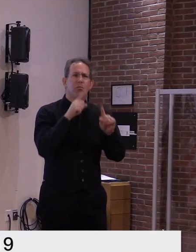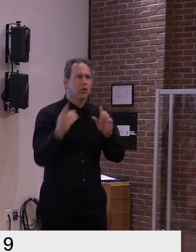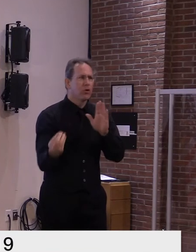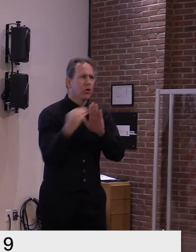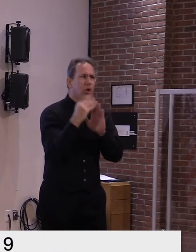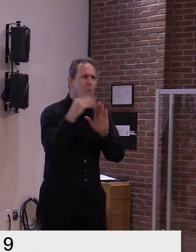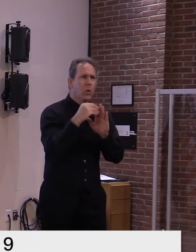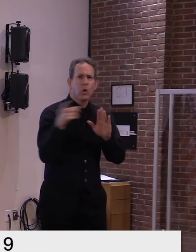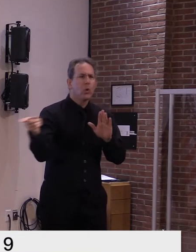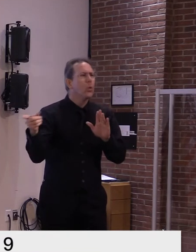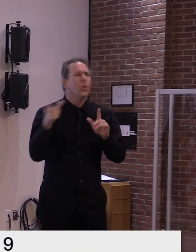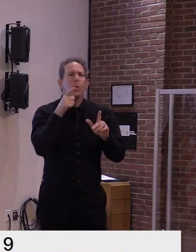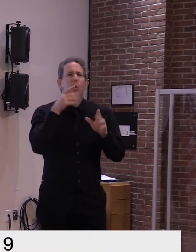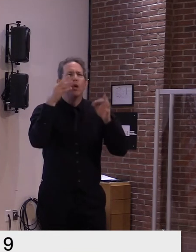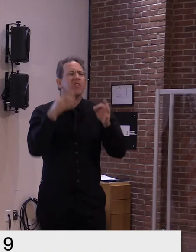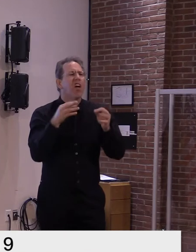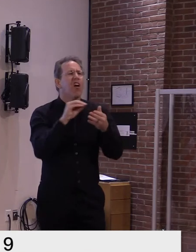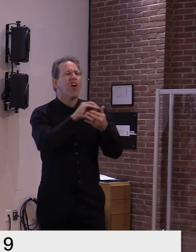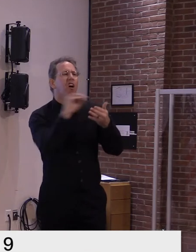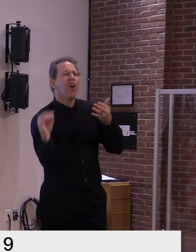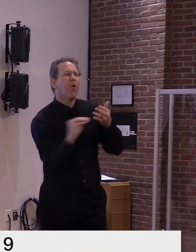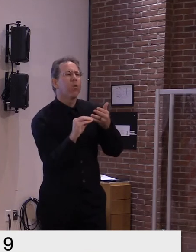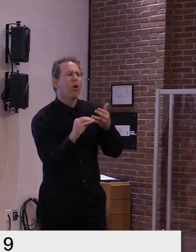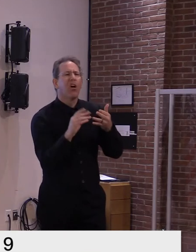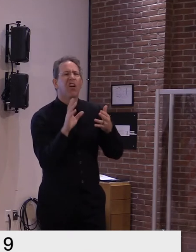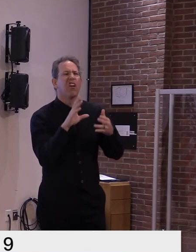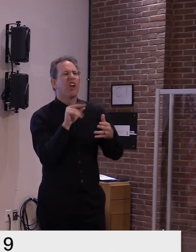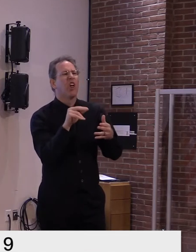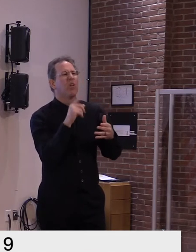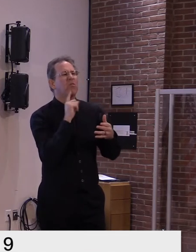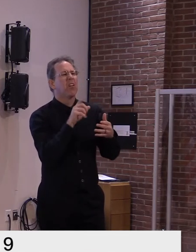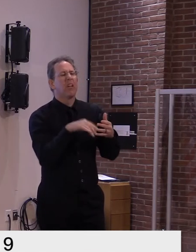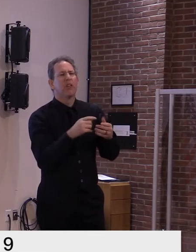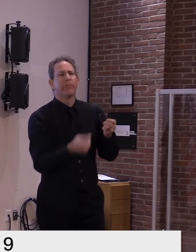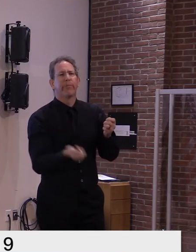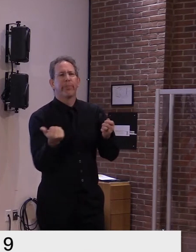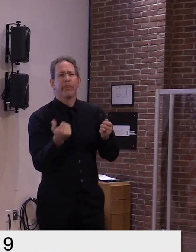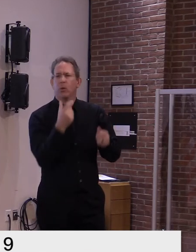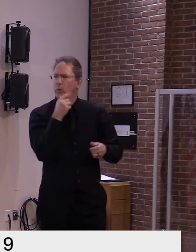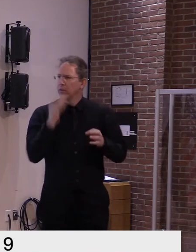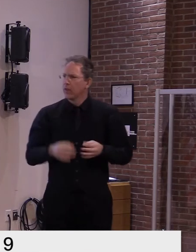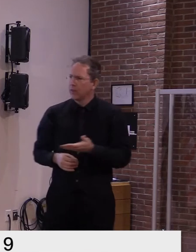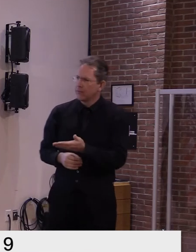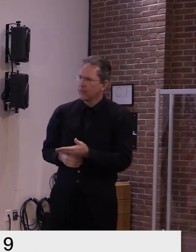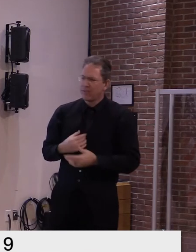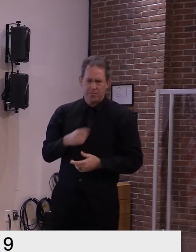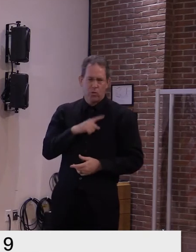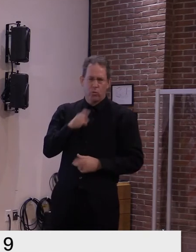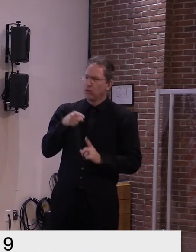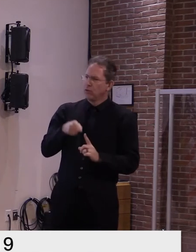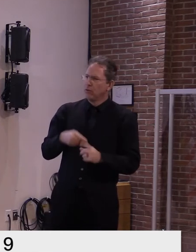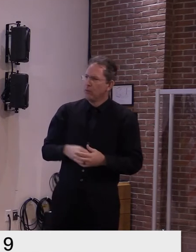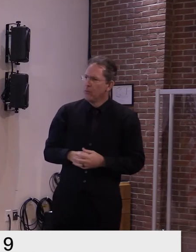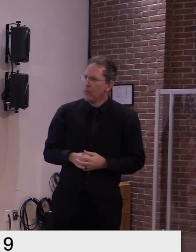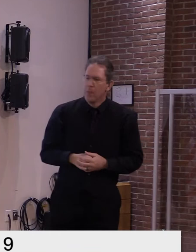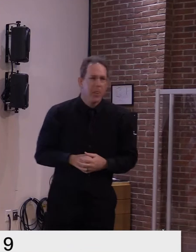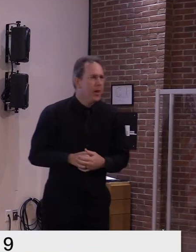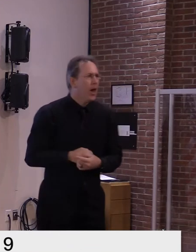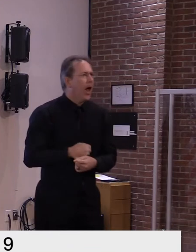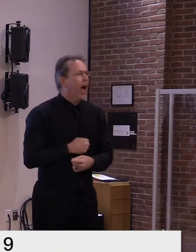state government, who had the idea originally to bypass those policies?